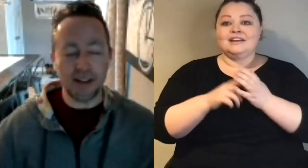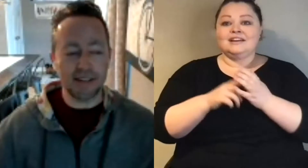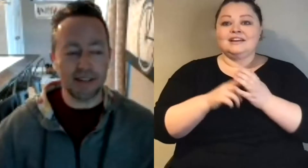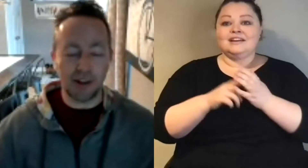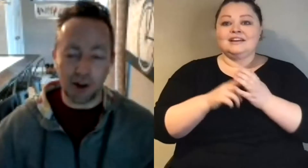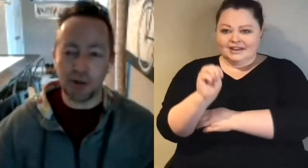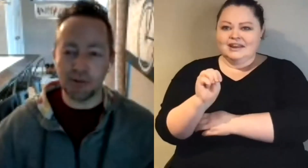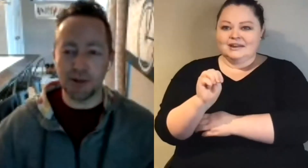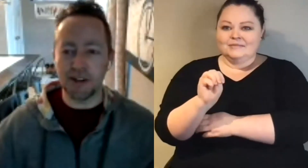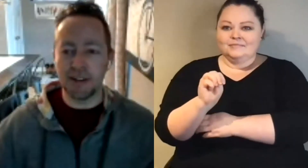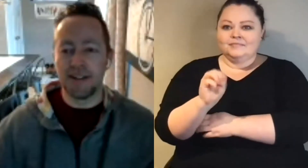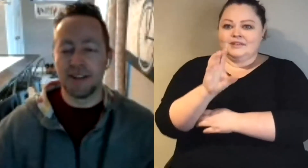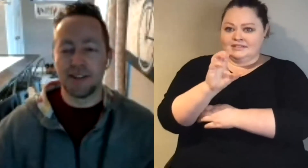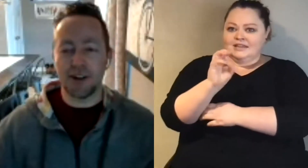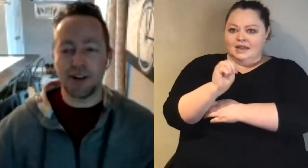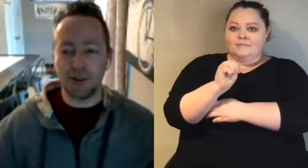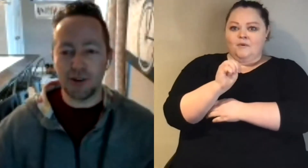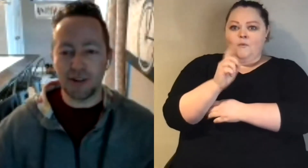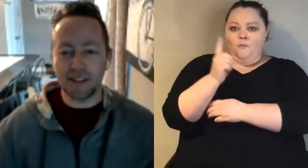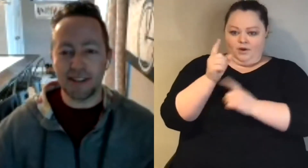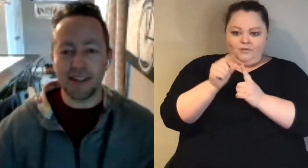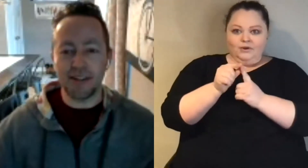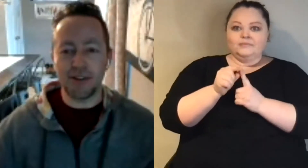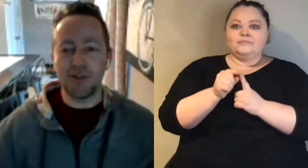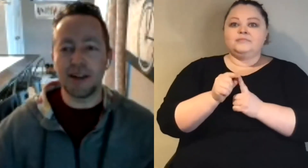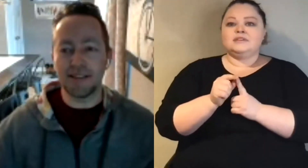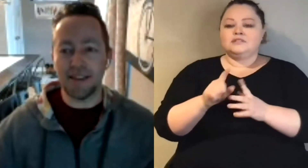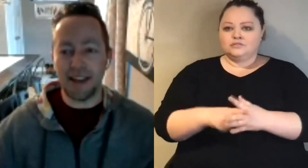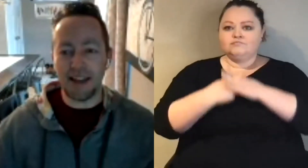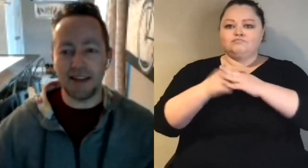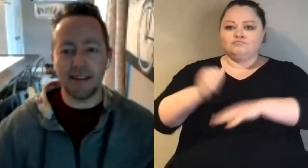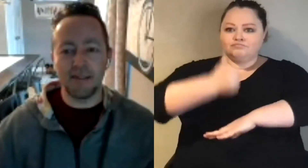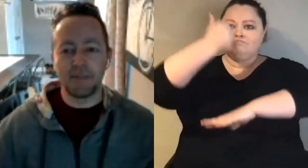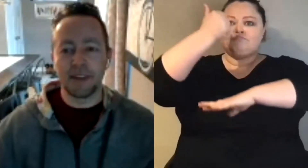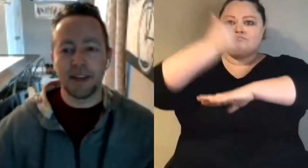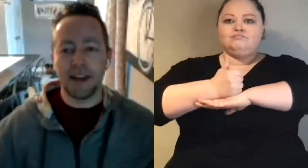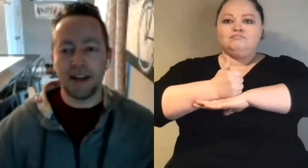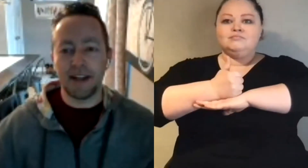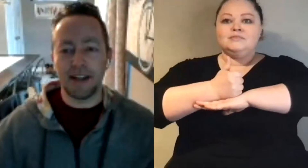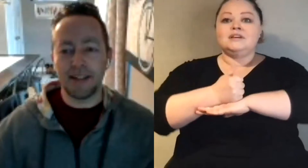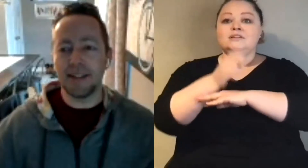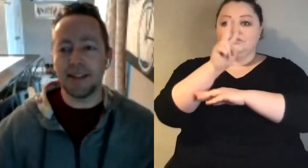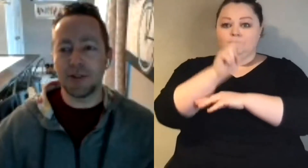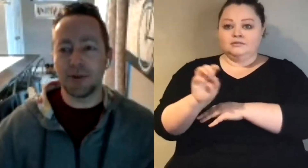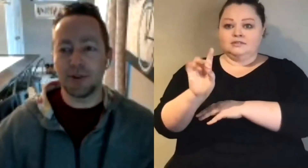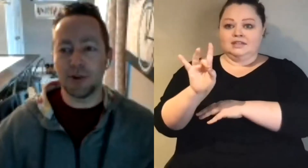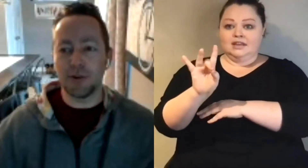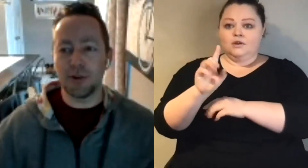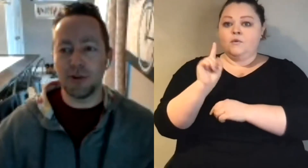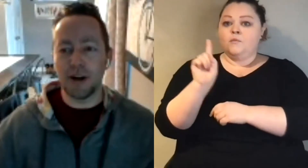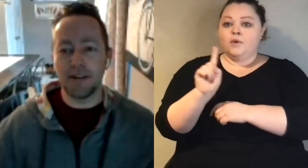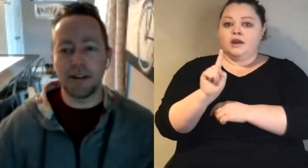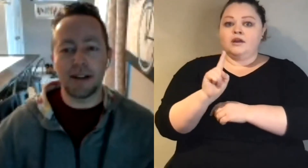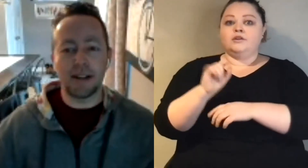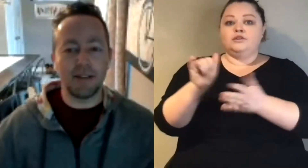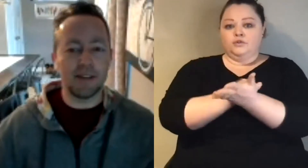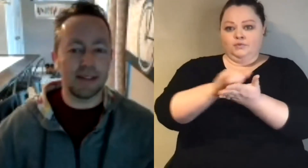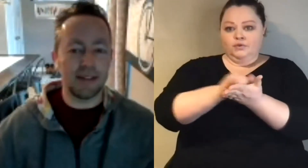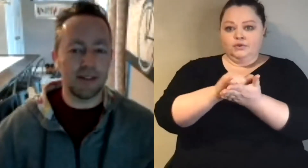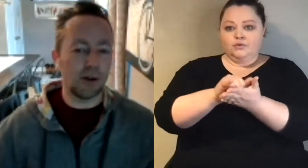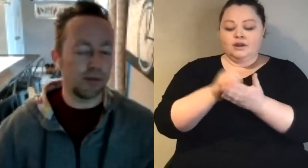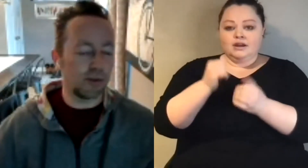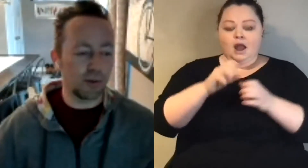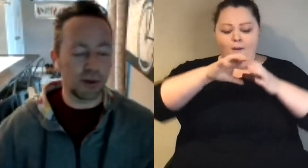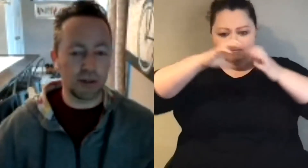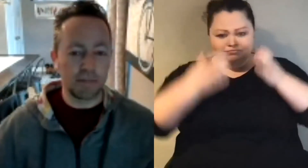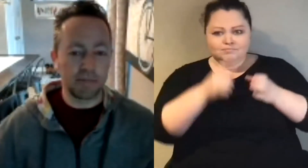Creative Mornings, all one word, started in New York City in 2008. And since then, it's grown to over 211